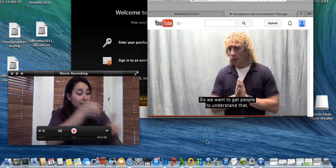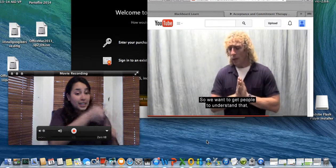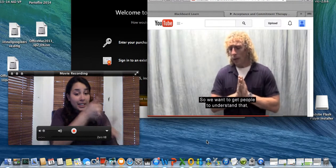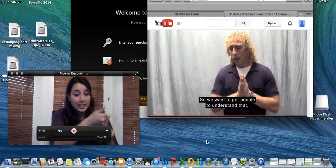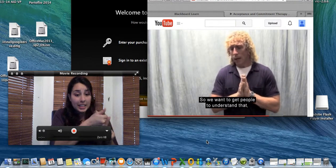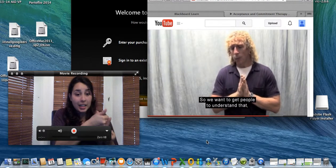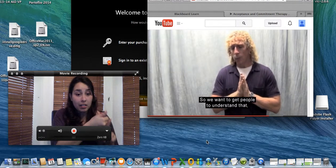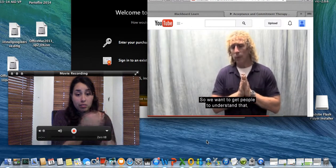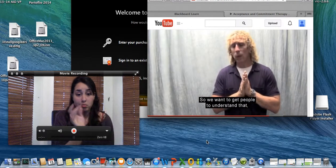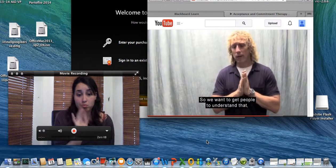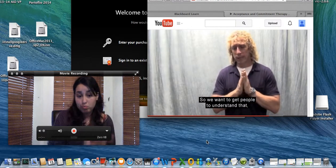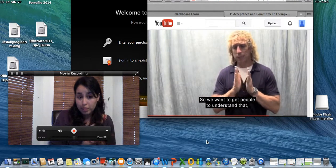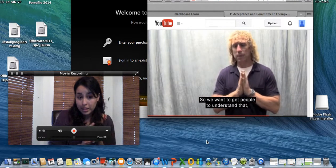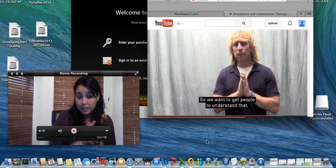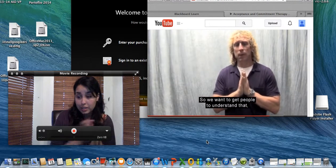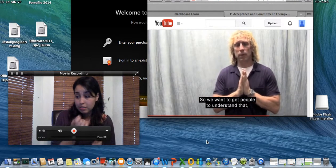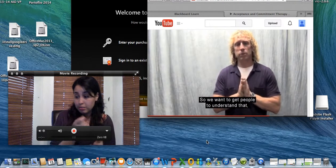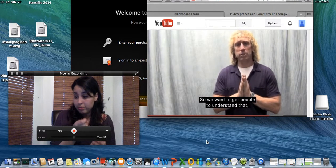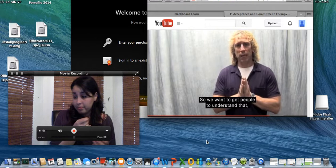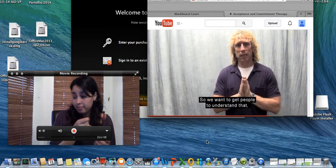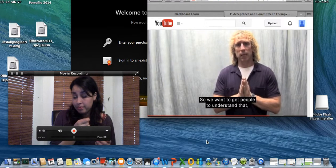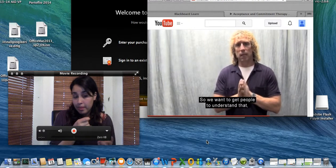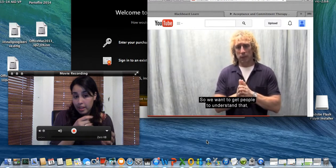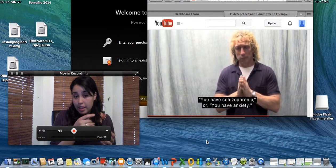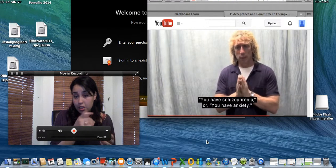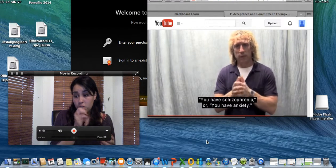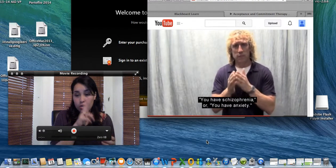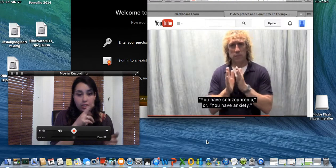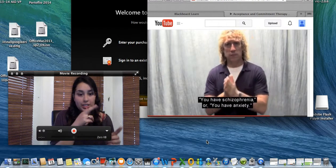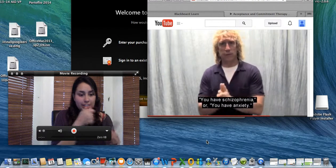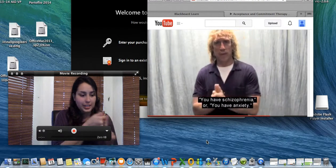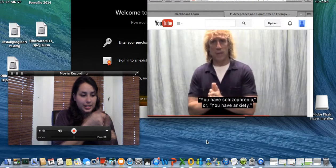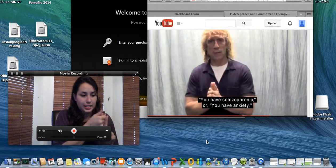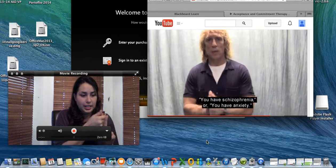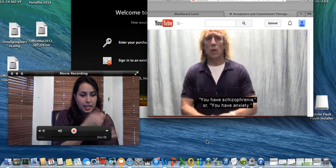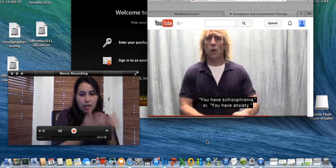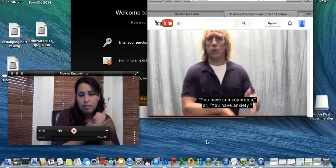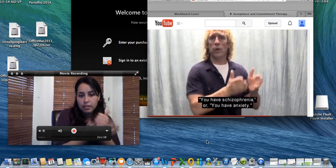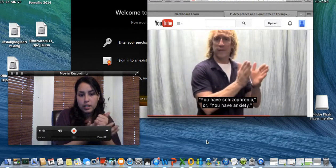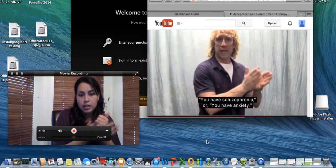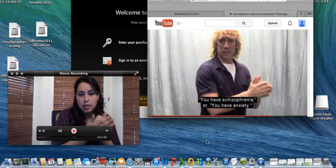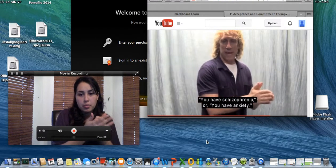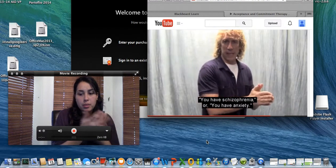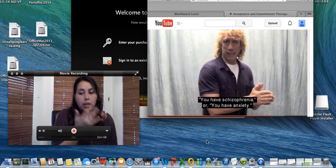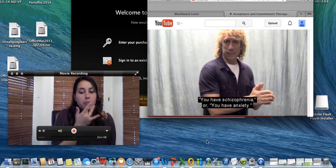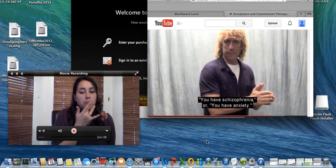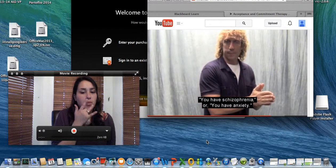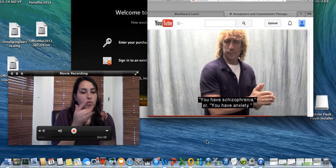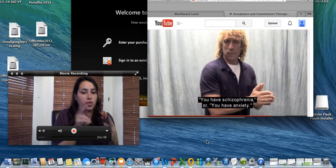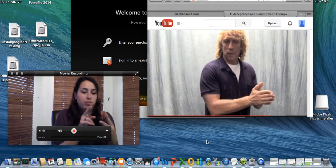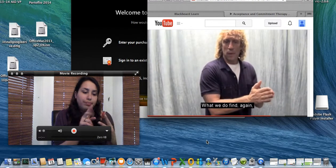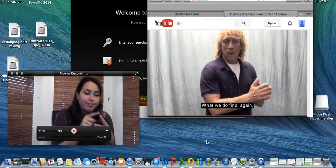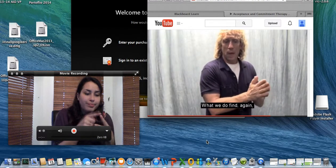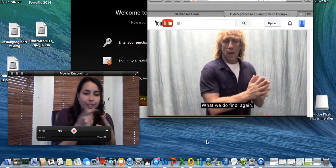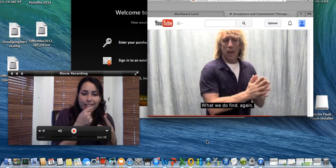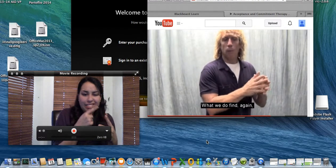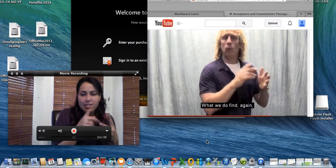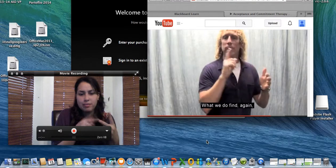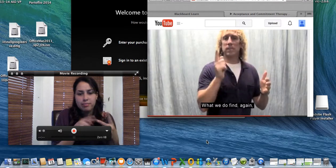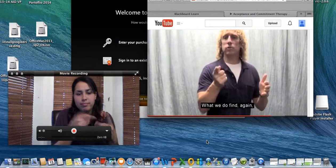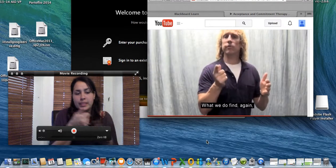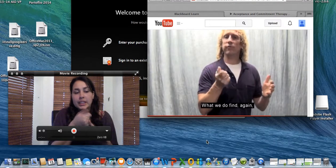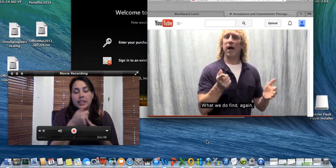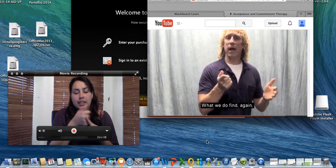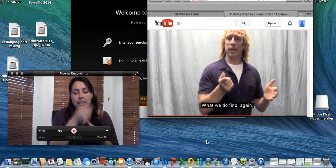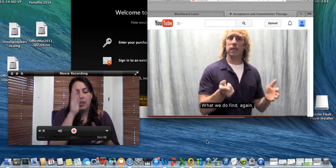So we want to get people to understand that you have schizophrenia or you have anxiety. What